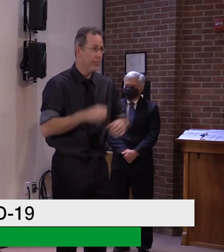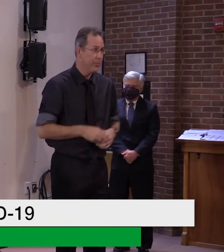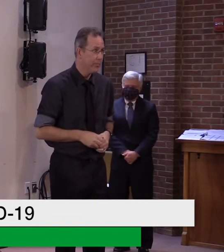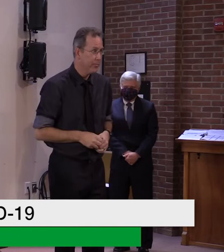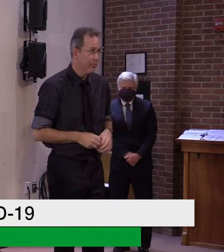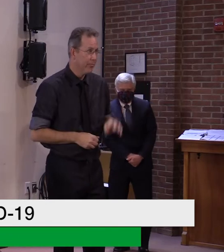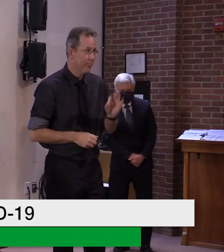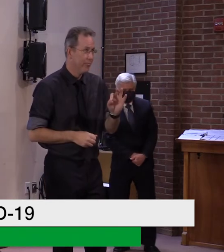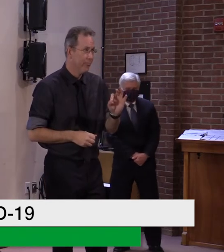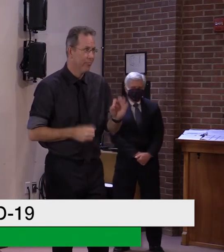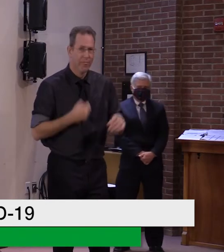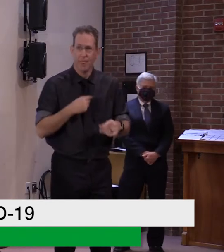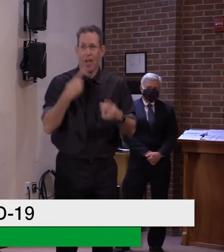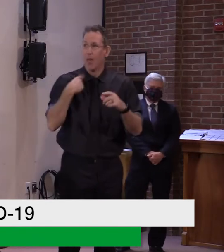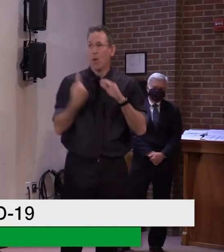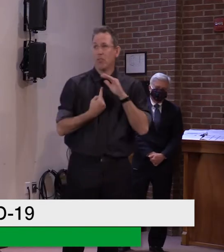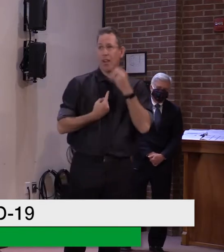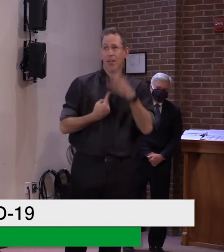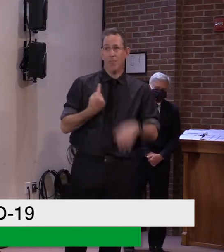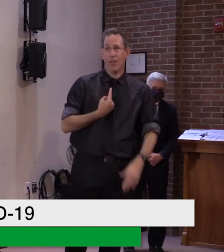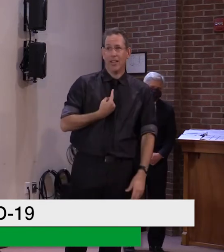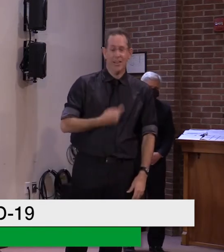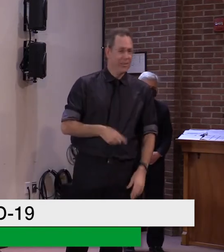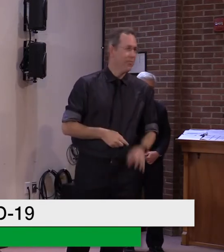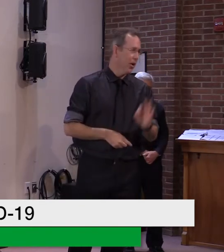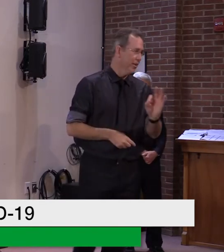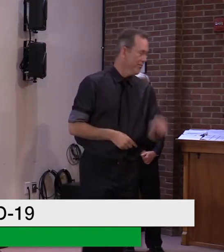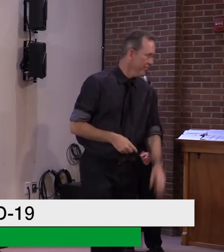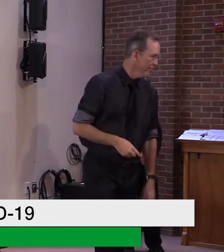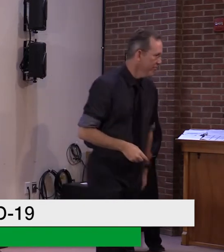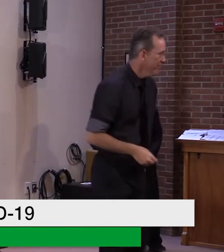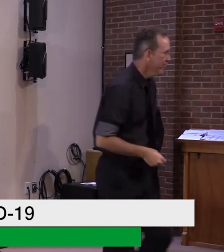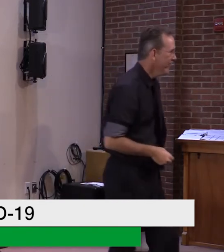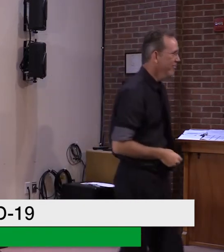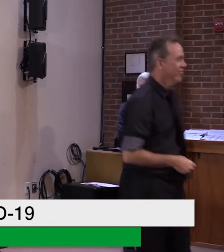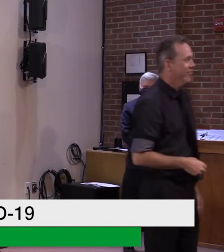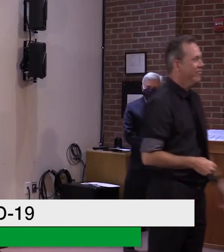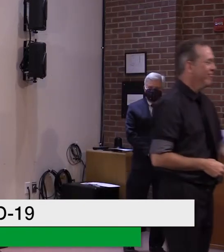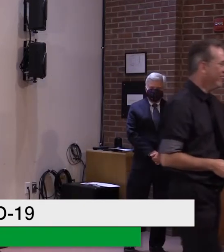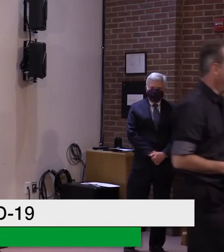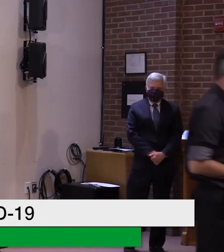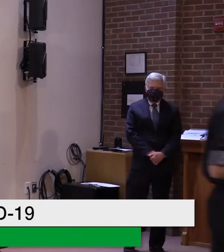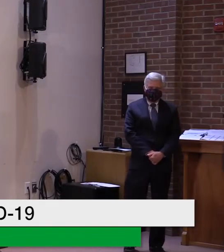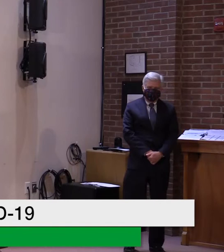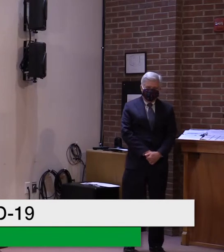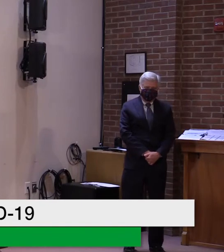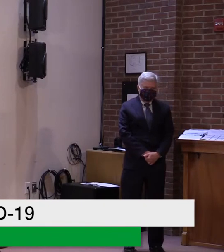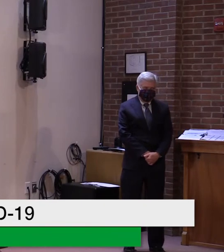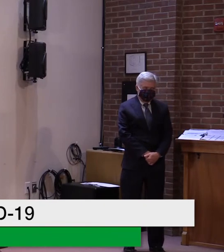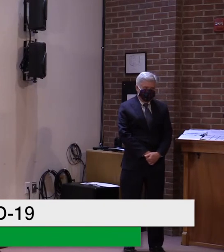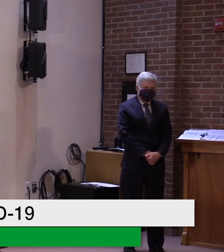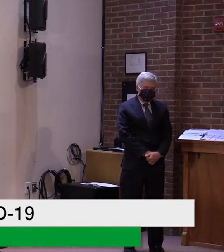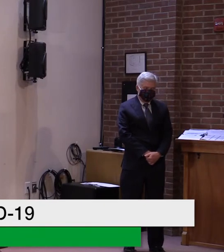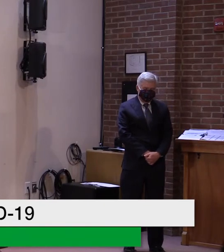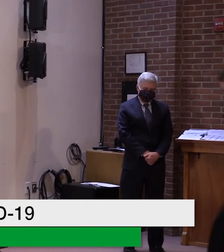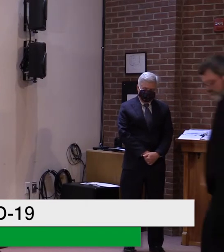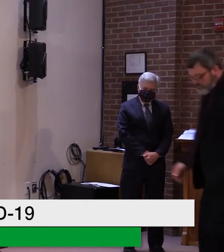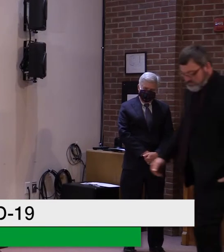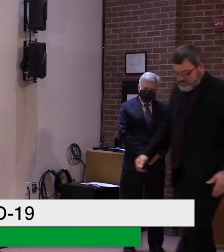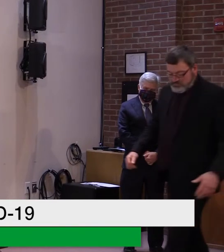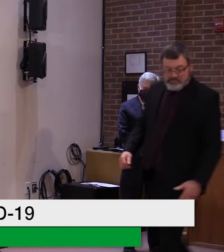you all right uh we still have nine in the queue and it's after one we'll go to greg at the county courier